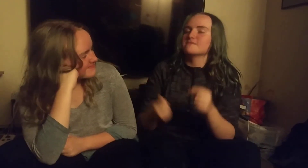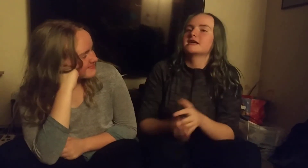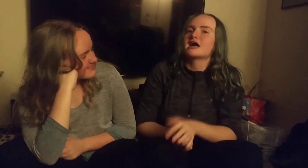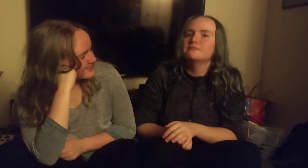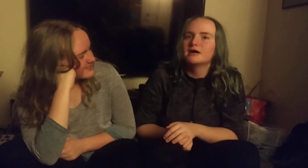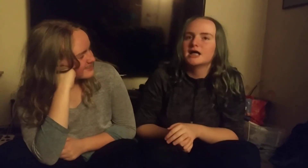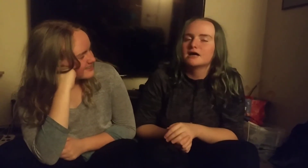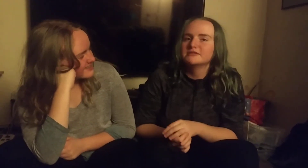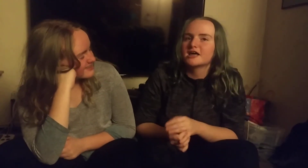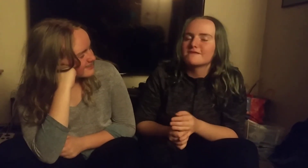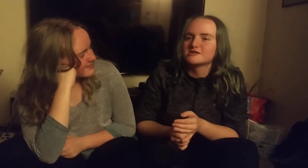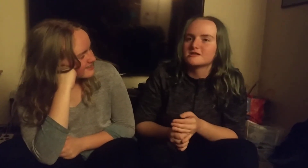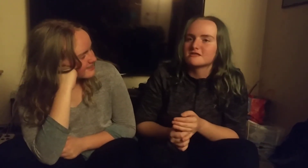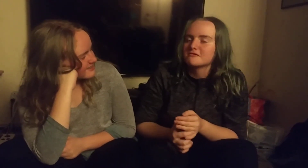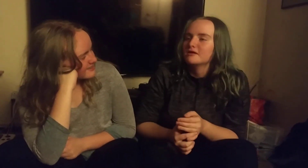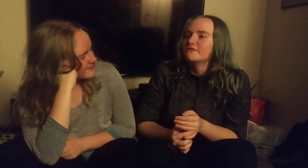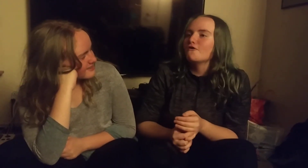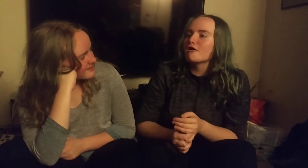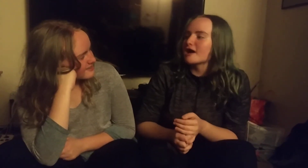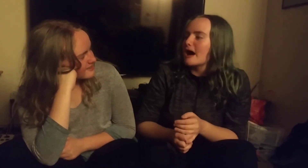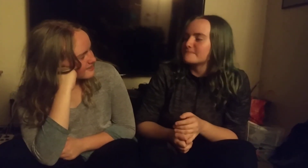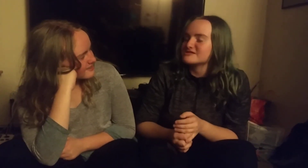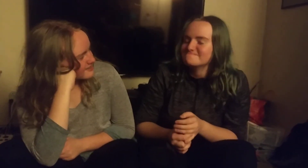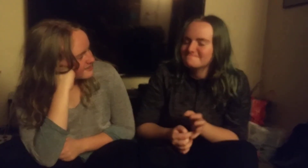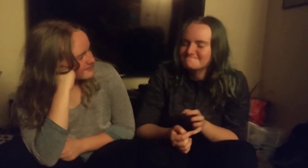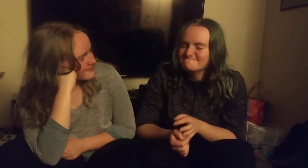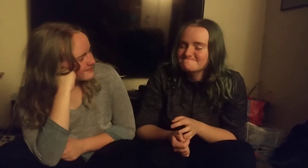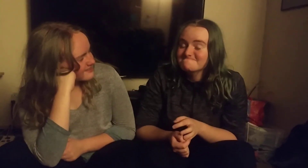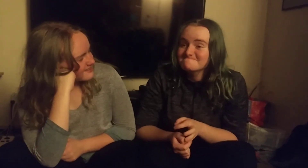how many cups? And she says, 4 cups.